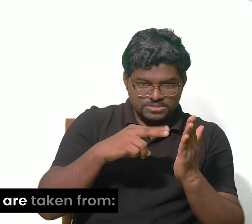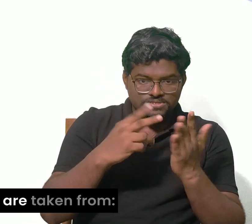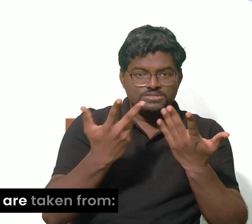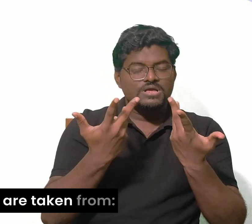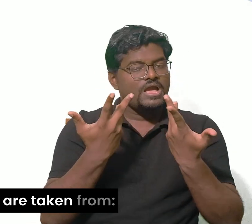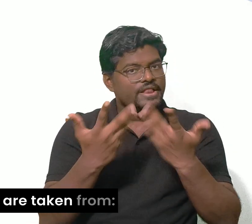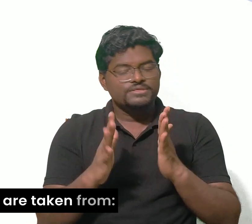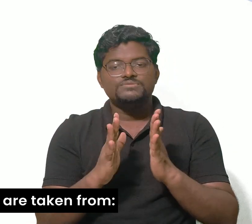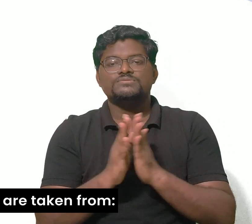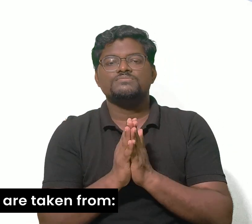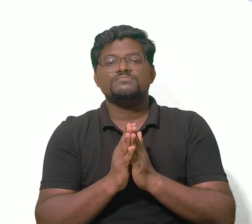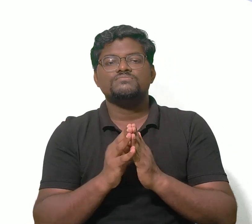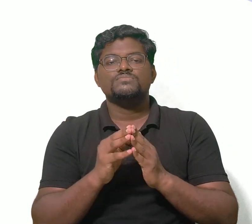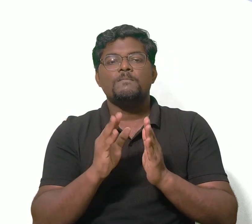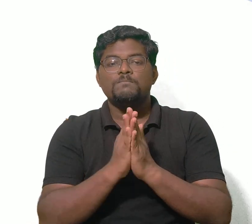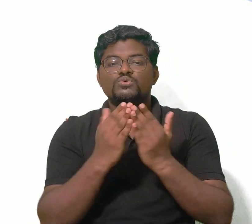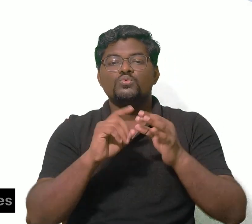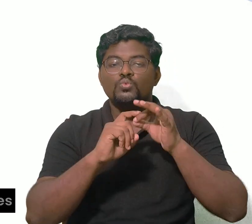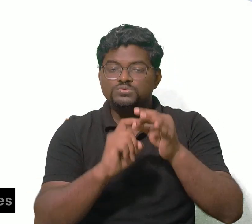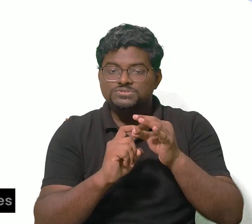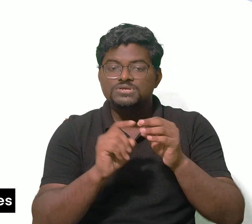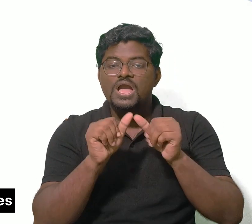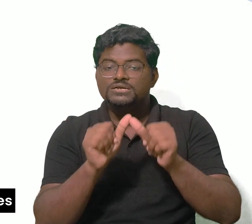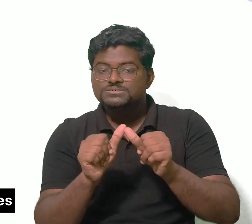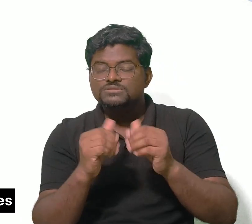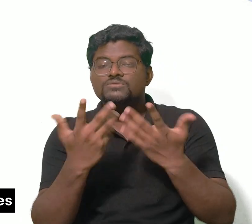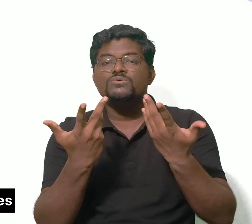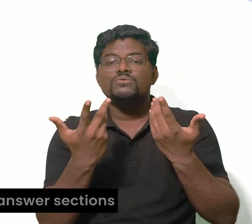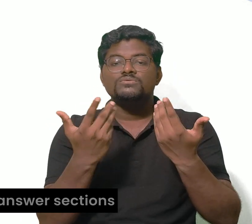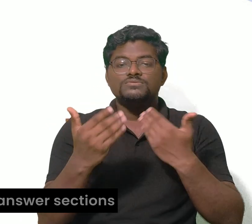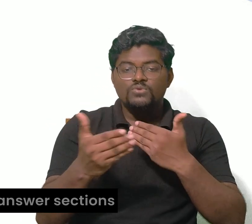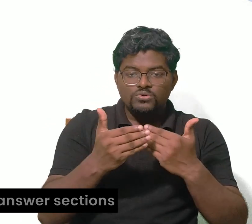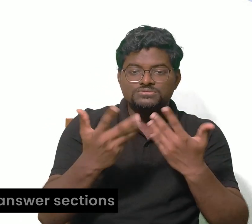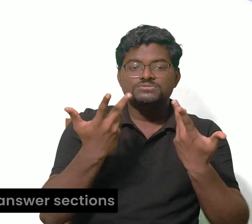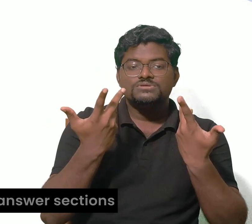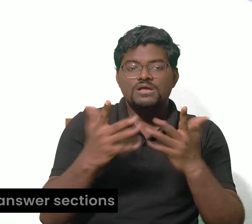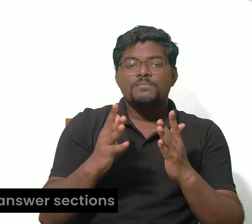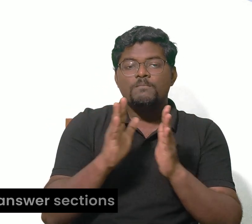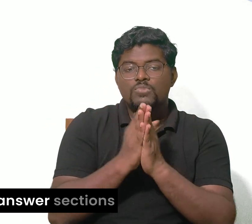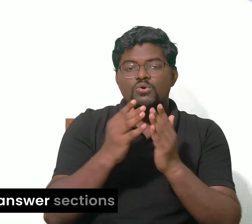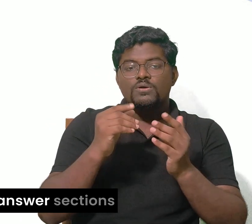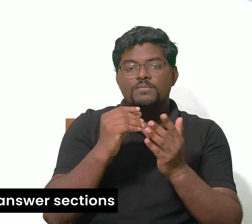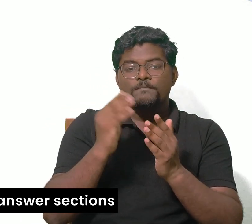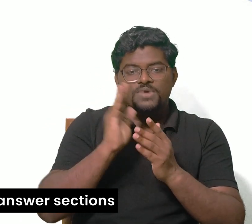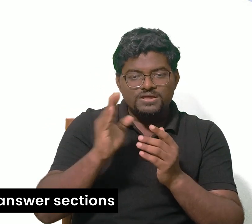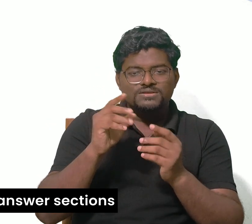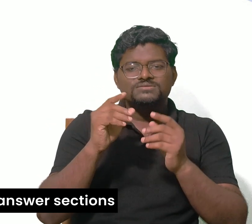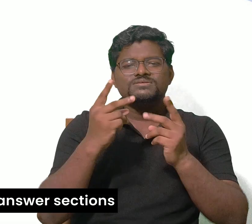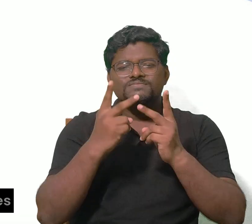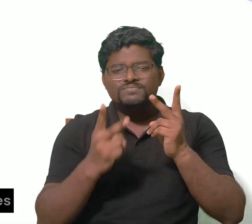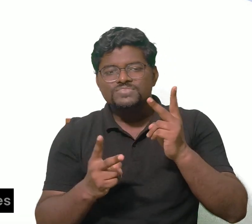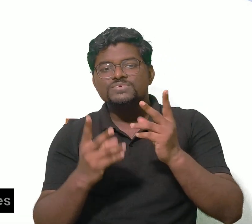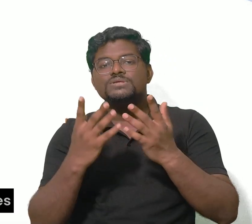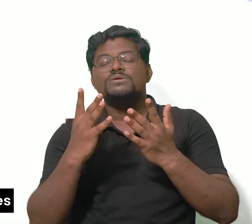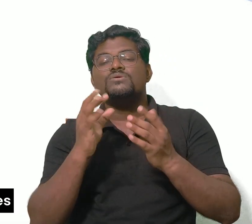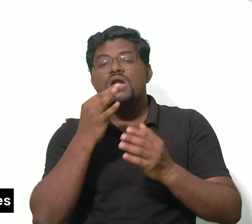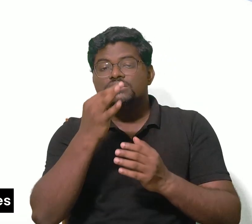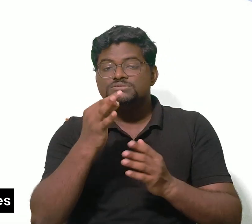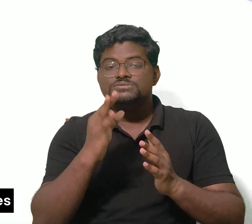from book back, book back question answer, book back glossary, and book back poetic device only